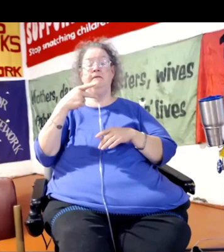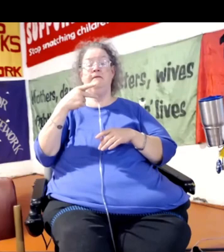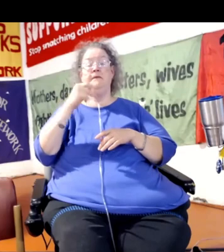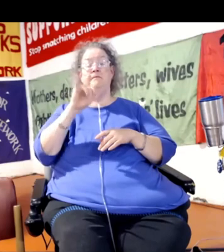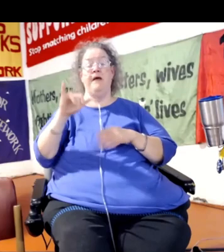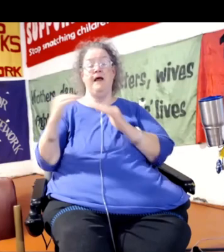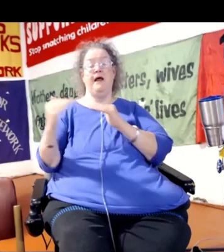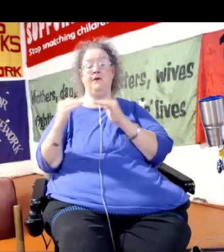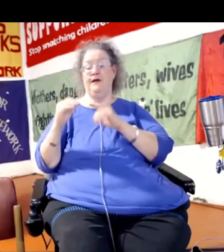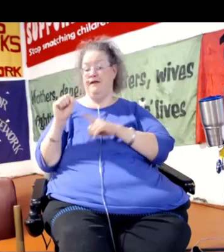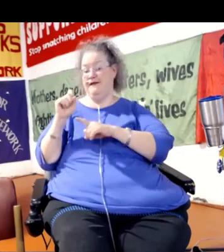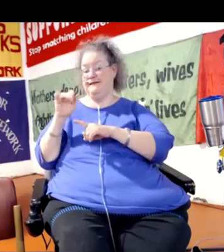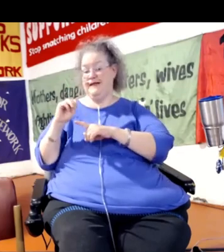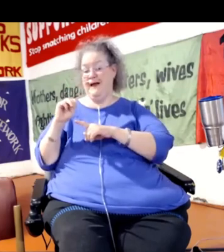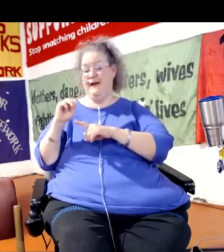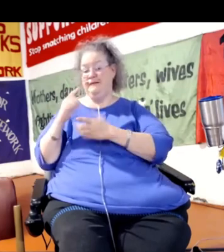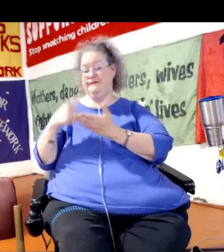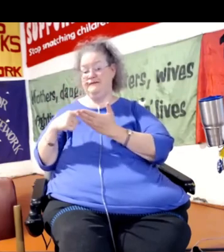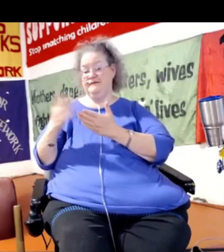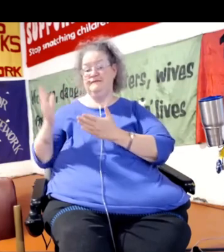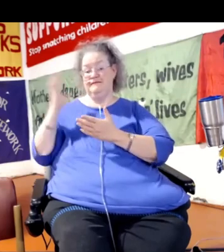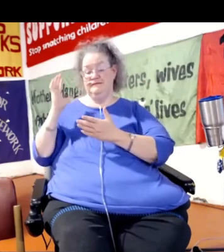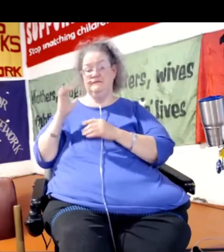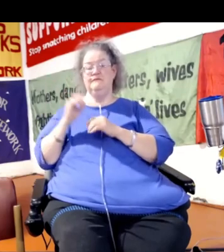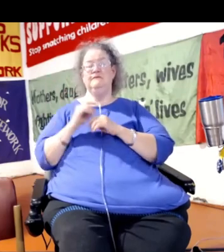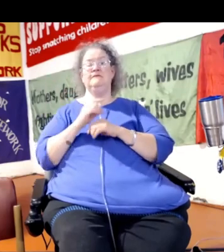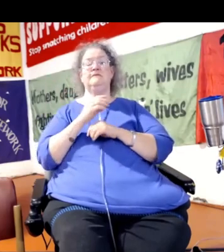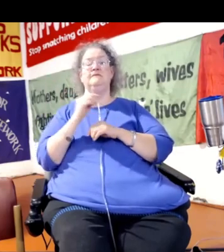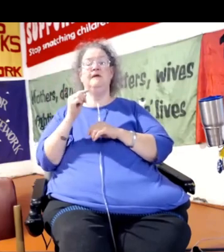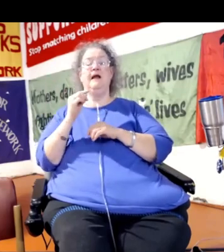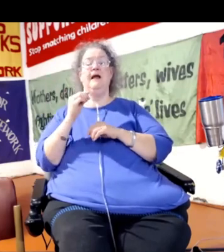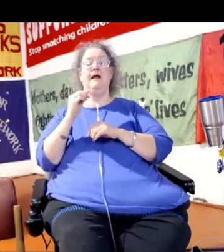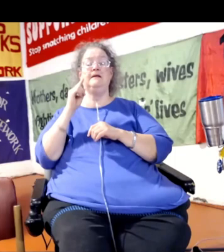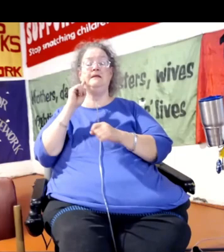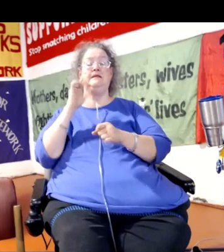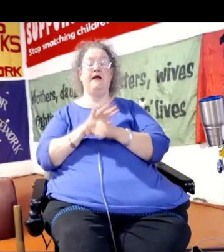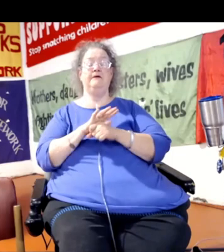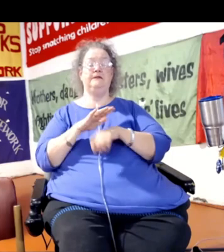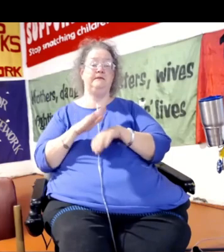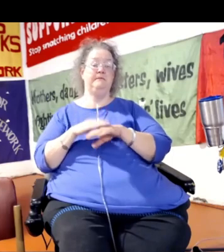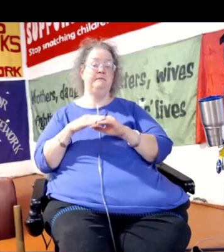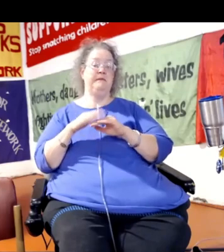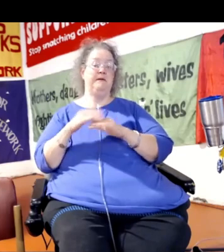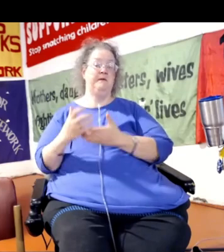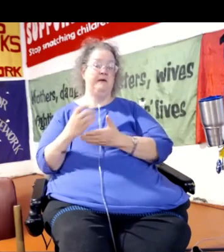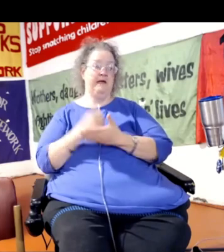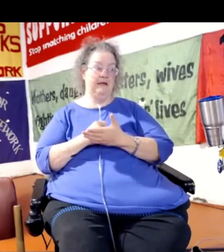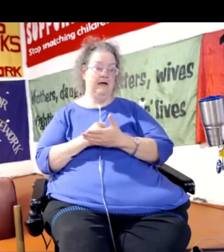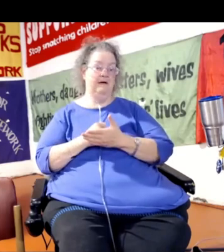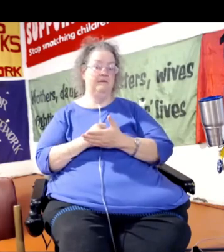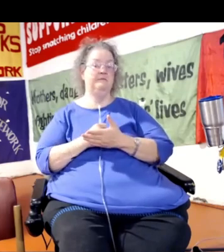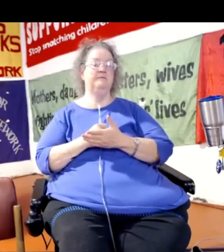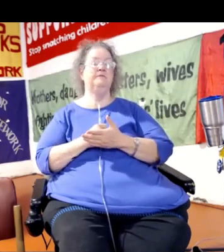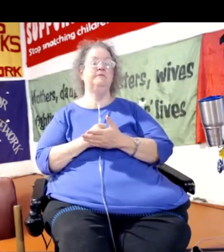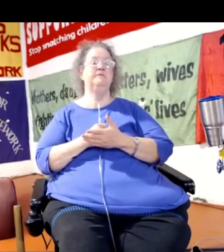about, the guarantee minimum income, which are including, a focus